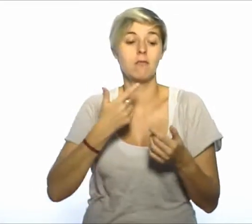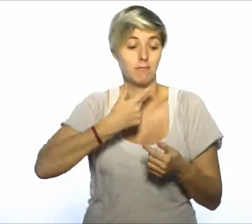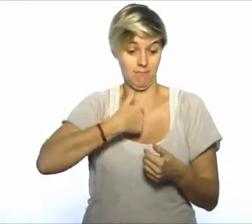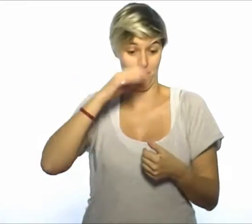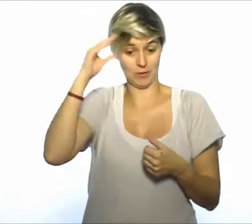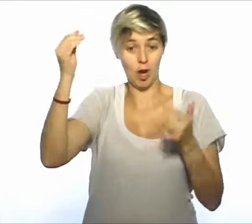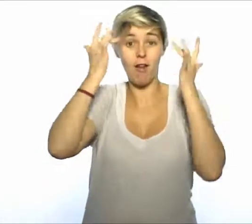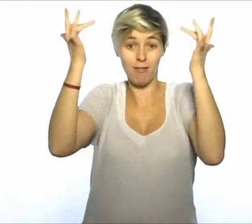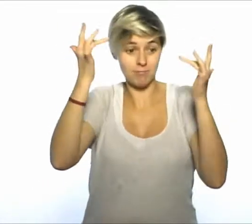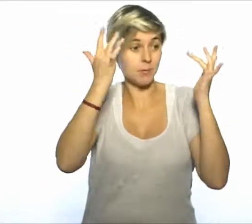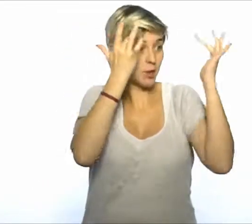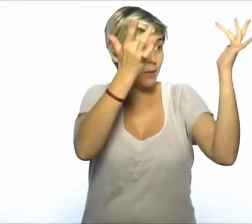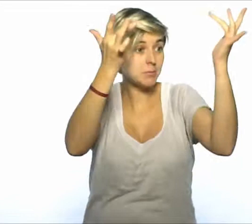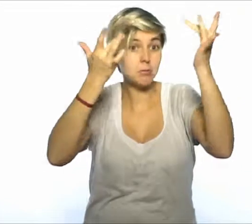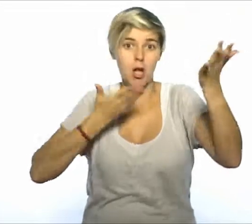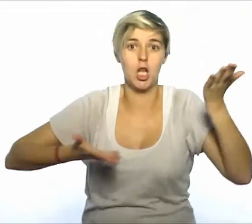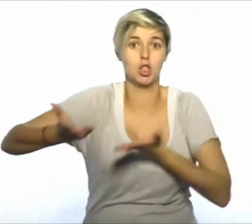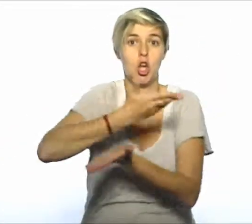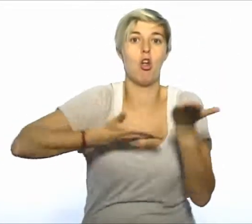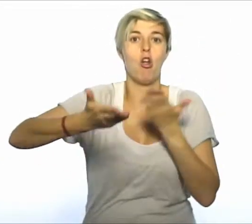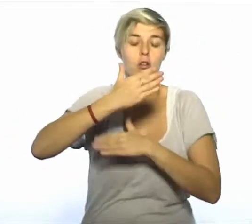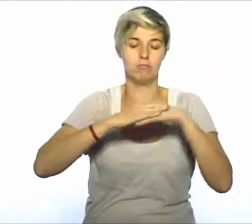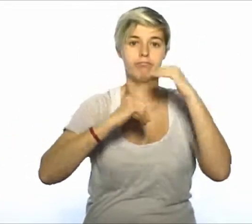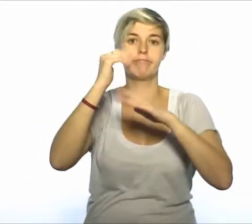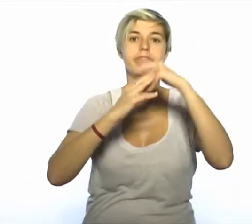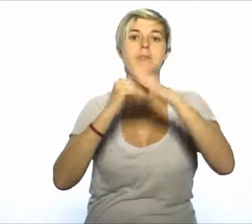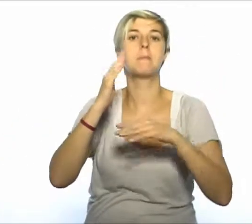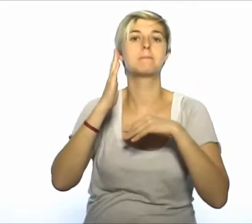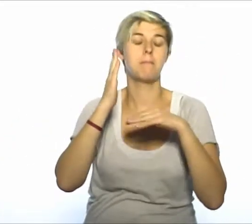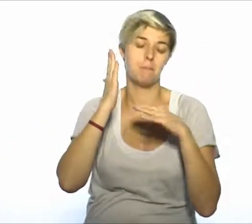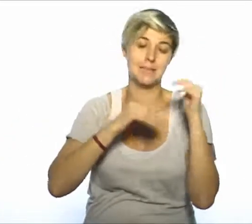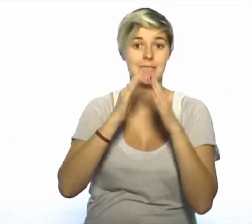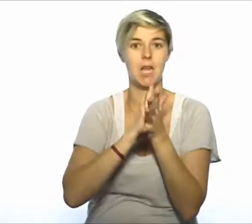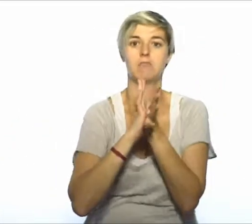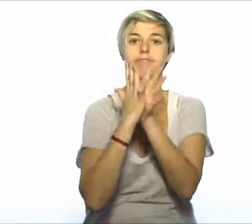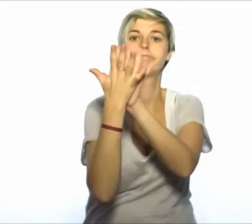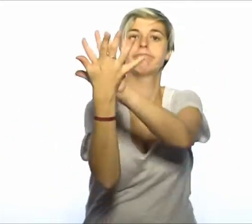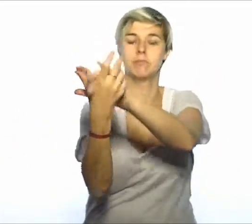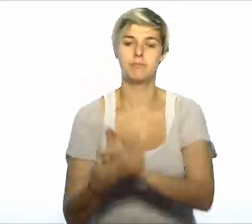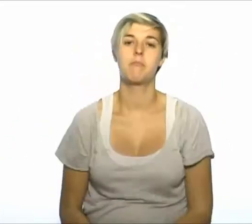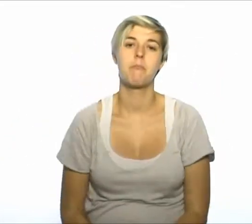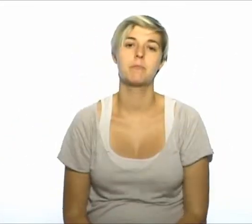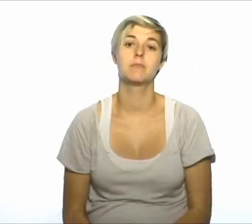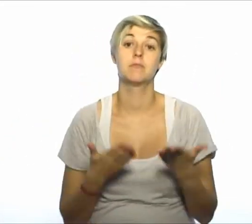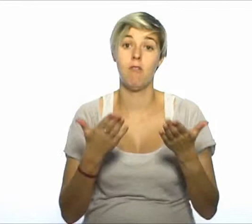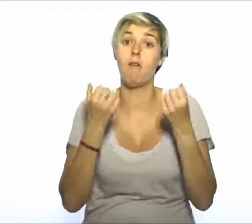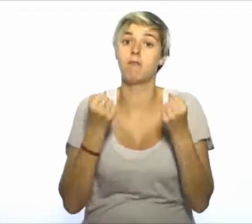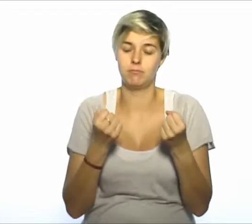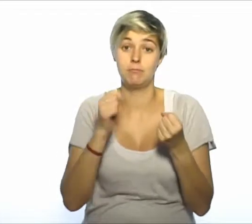Third issue is to improve the standards of the professions by sharing those skills and competence between professionals.